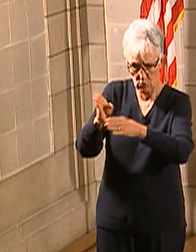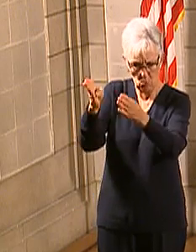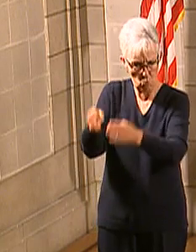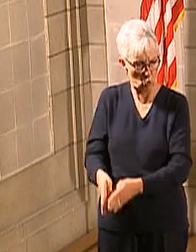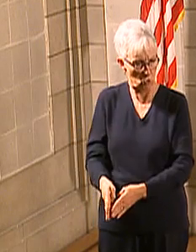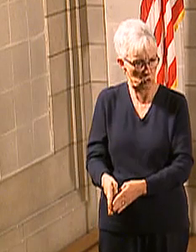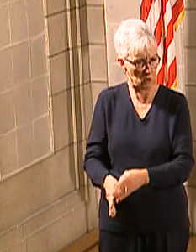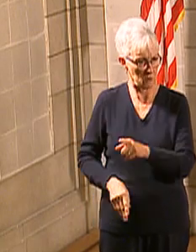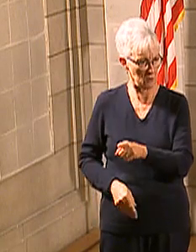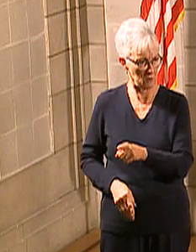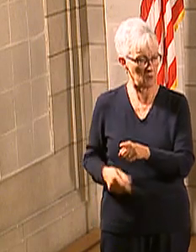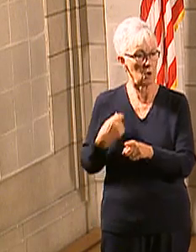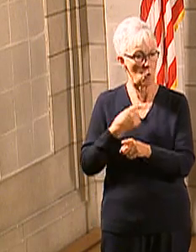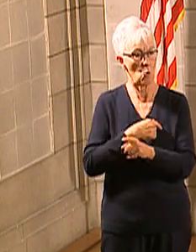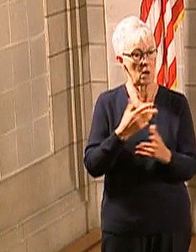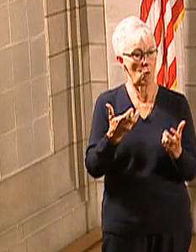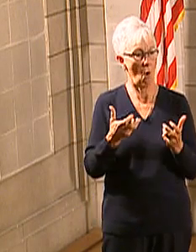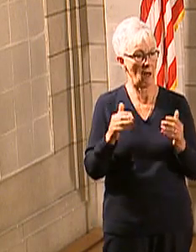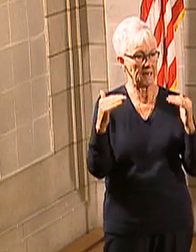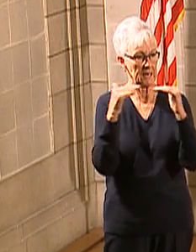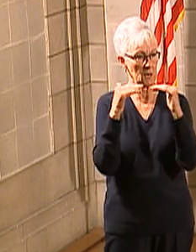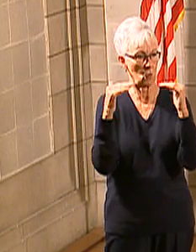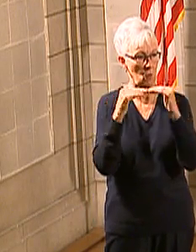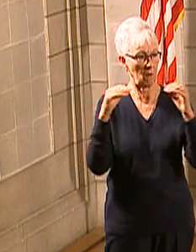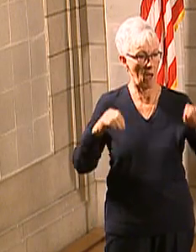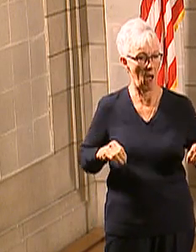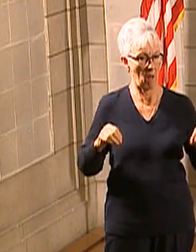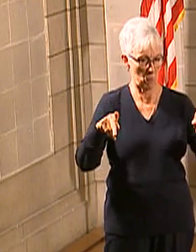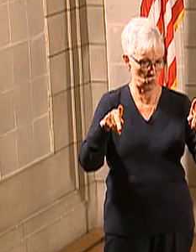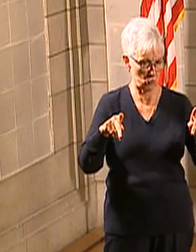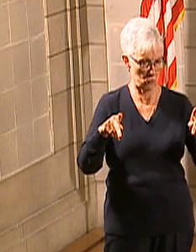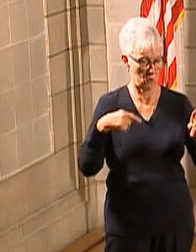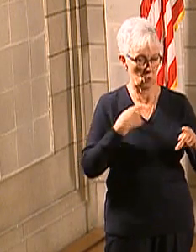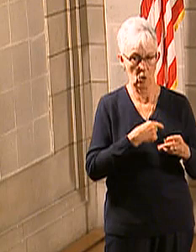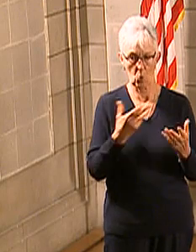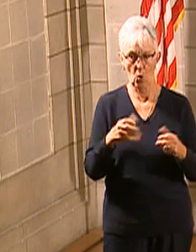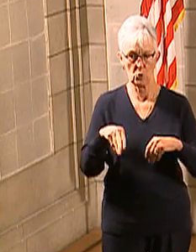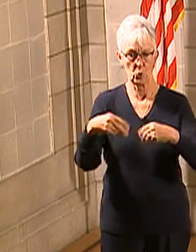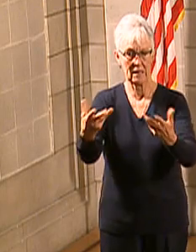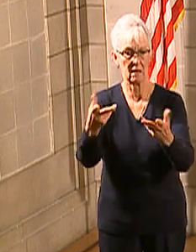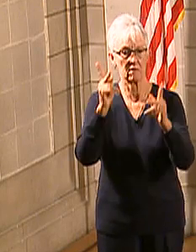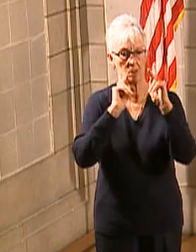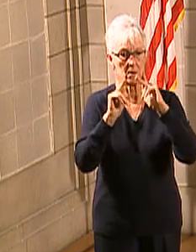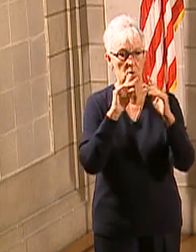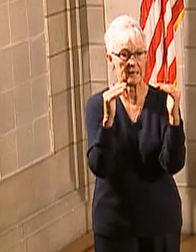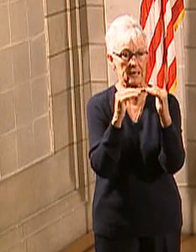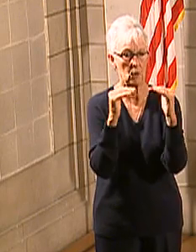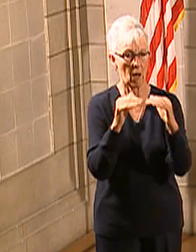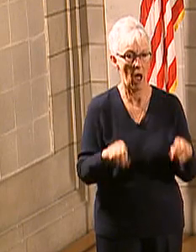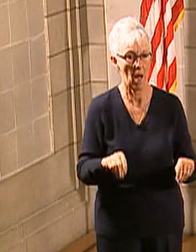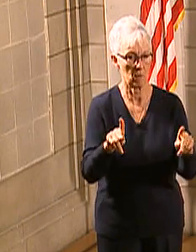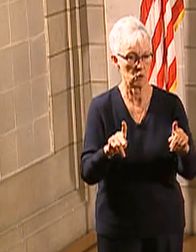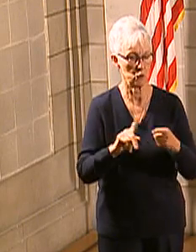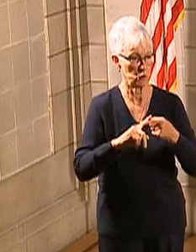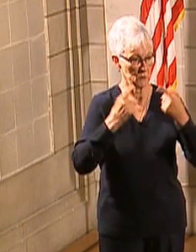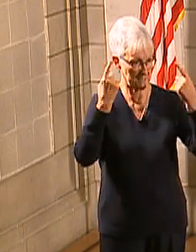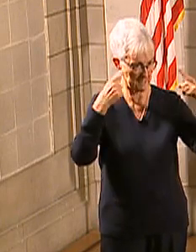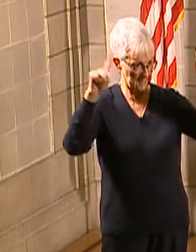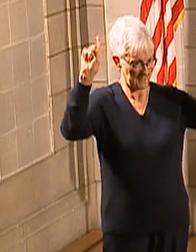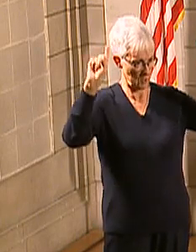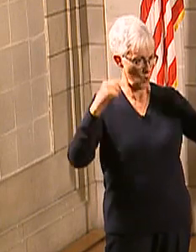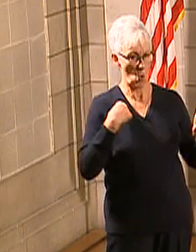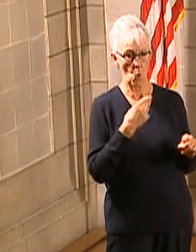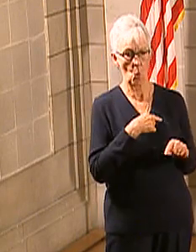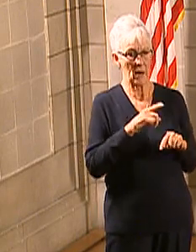about, is equal opportunity. Making sure we're giving individuals equal opportunity to succeed. We cannot guarantee equal